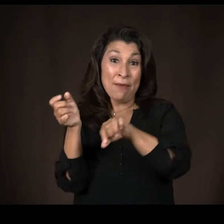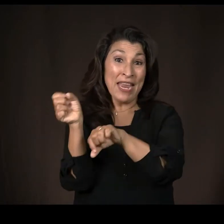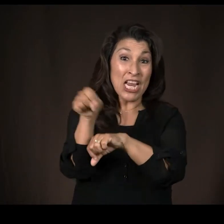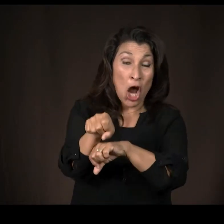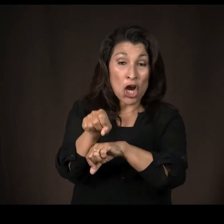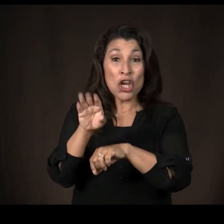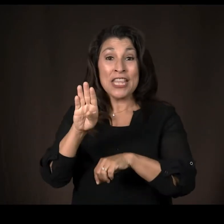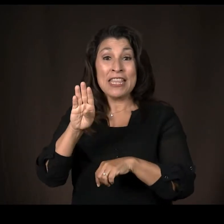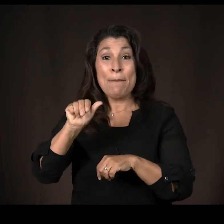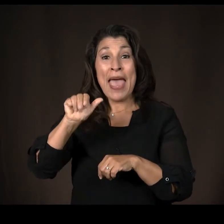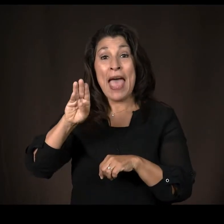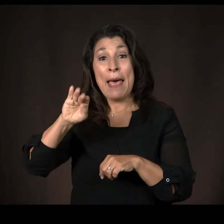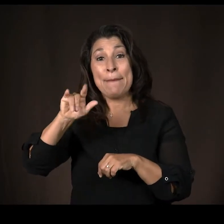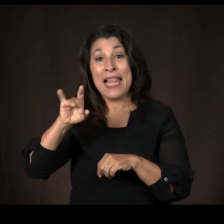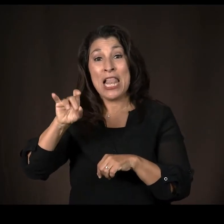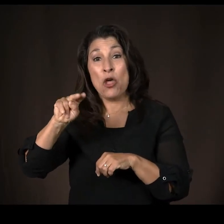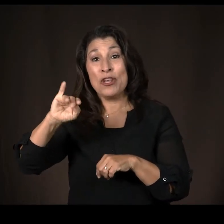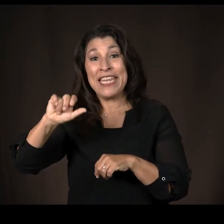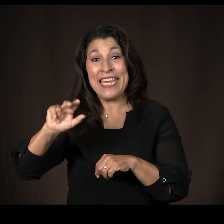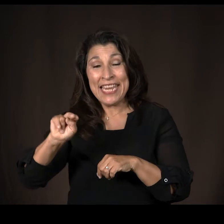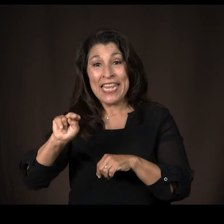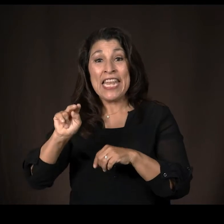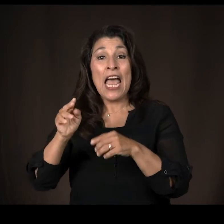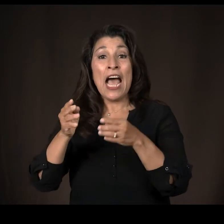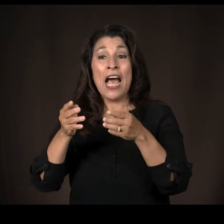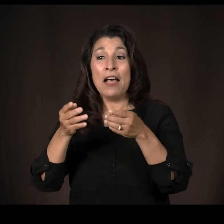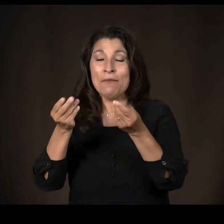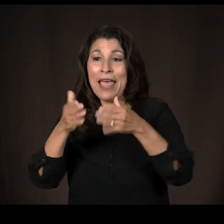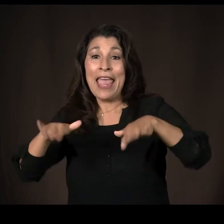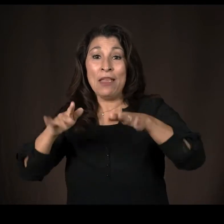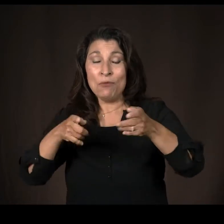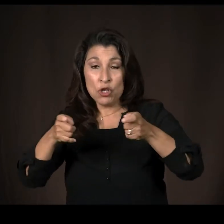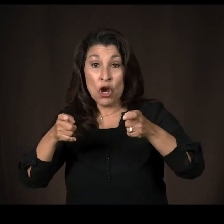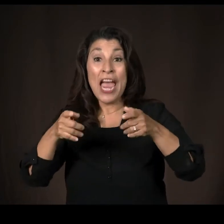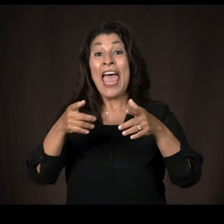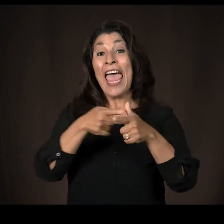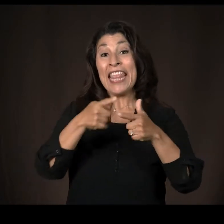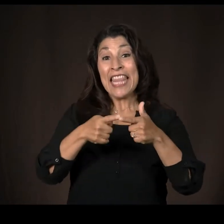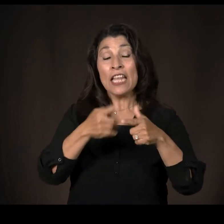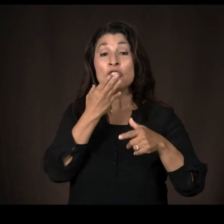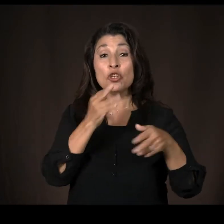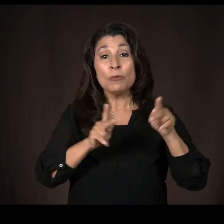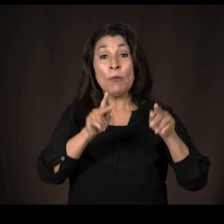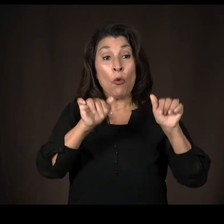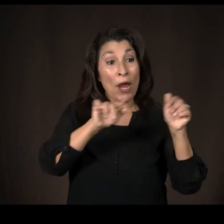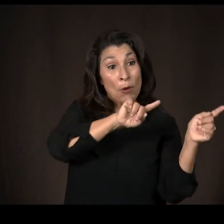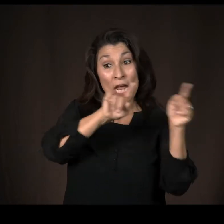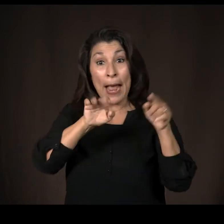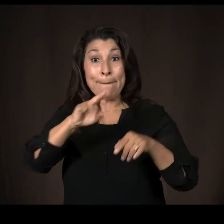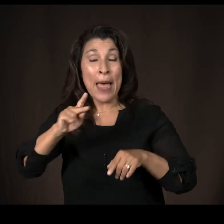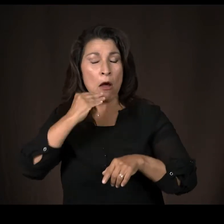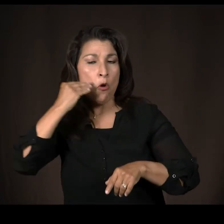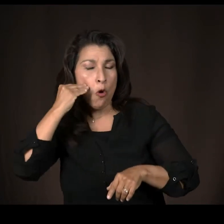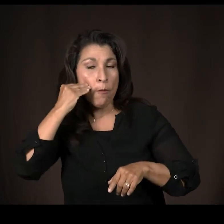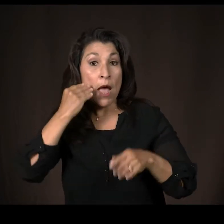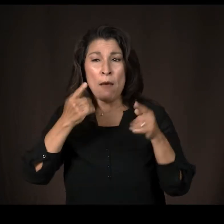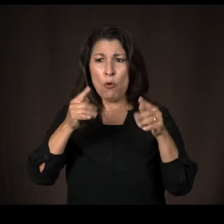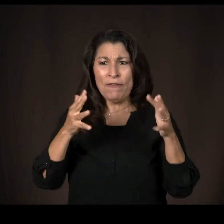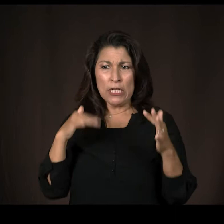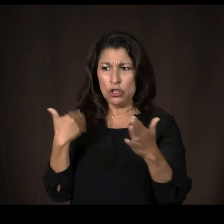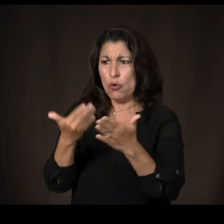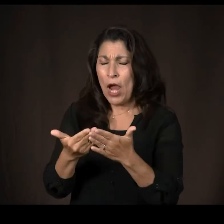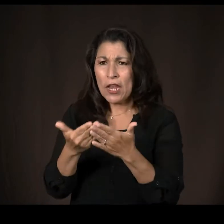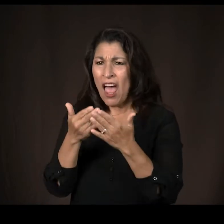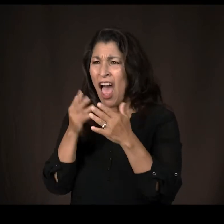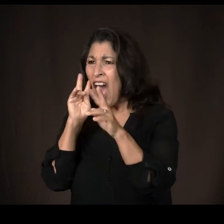under their leadership, the Jews were allowed to return home. But when they got back to Jerusalem, they discovered that their temple,